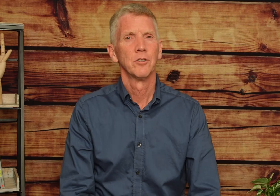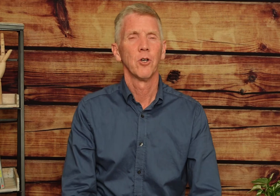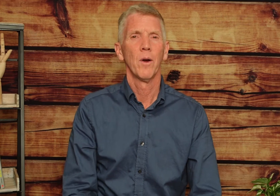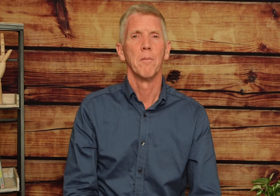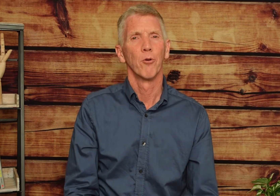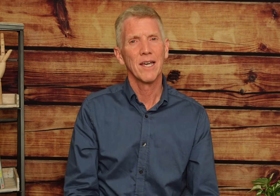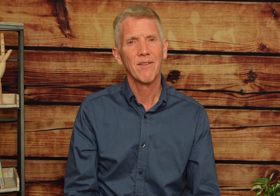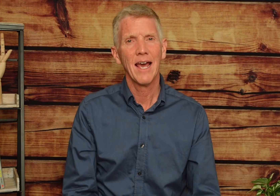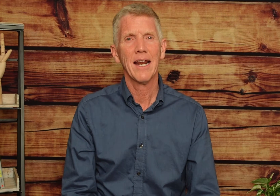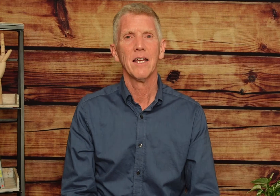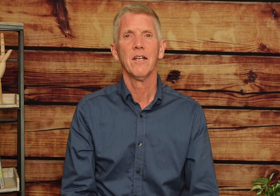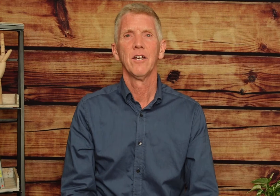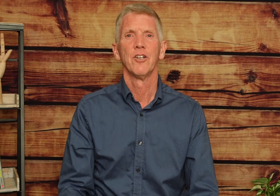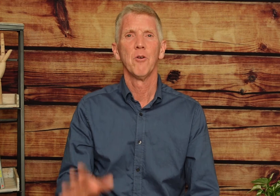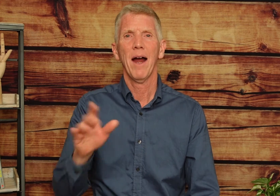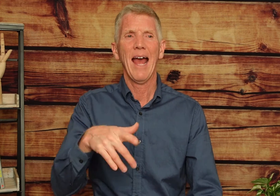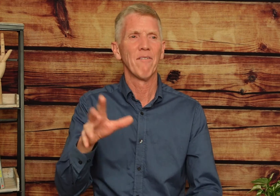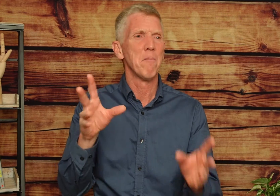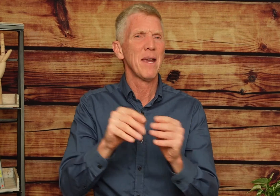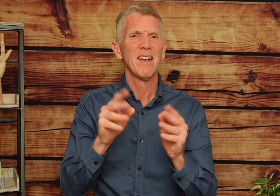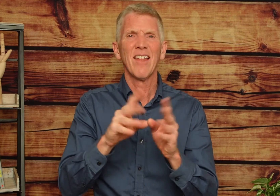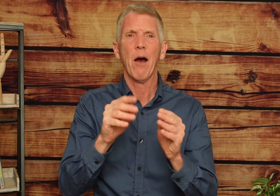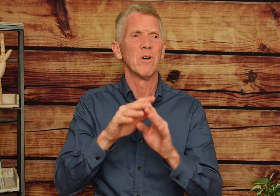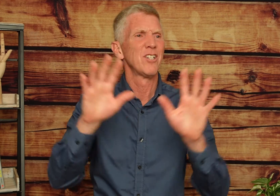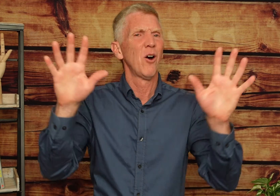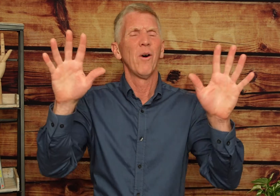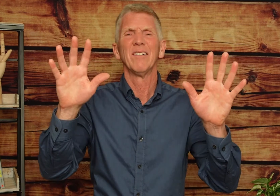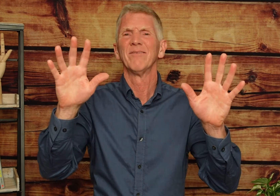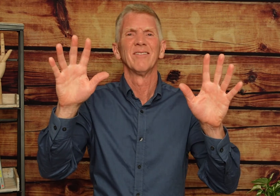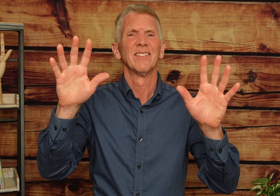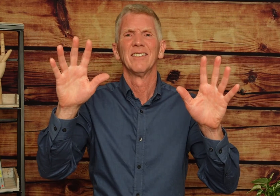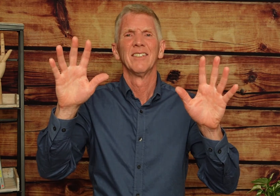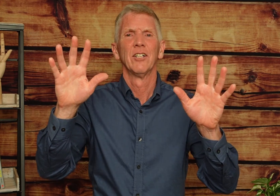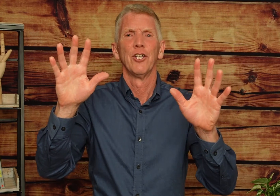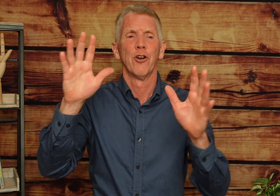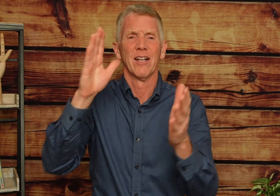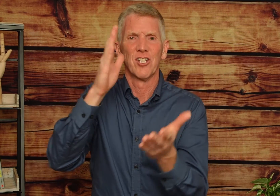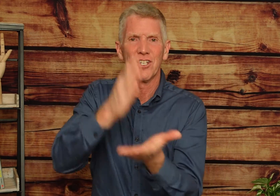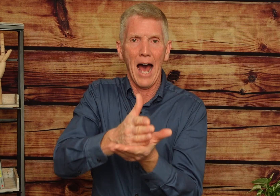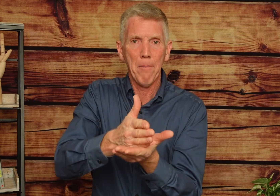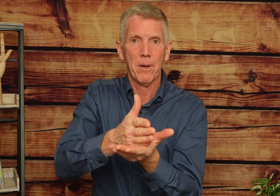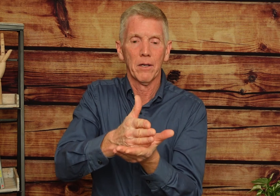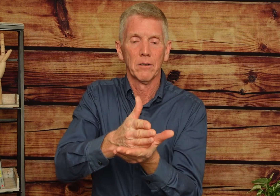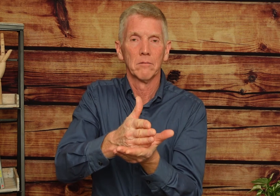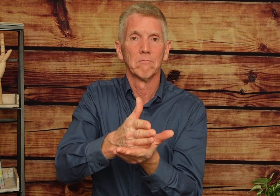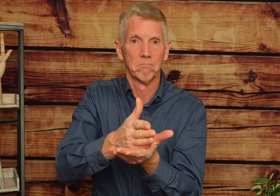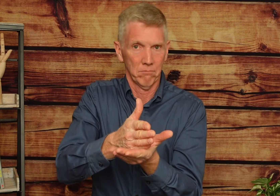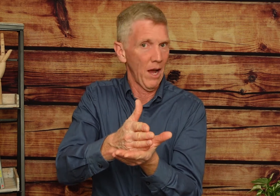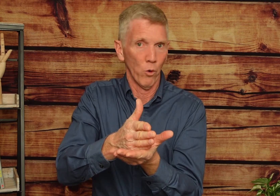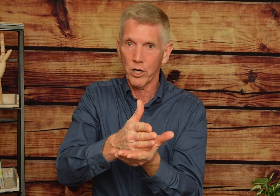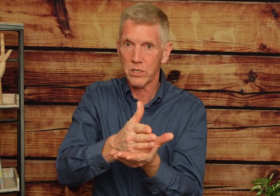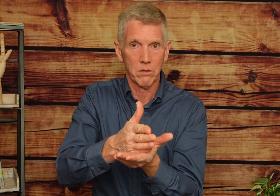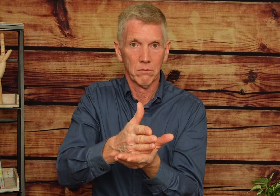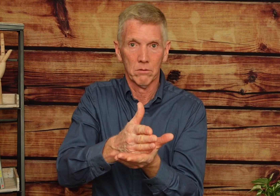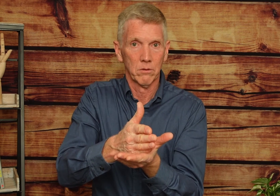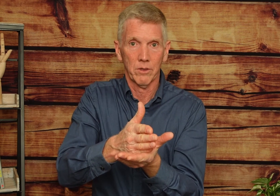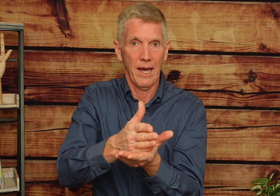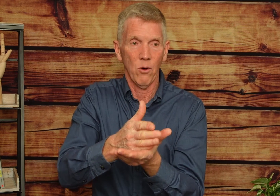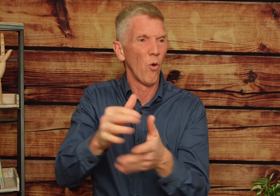So an abbreviated, you might have a meeting that was, you know what? You're going to stop. That works. Okay? Or this